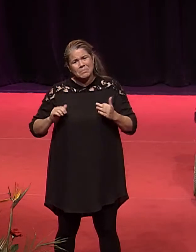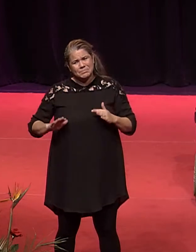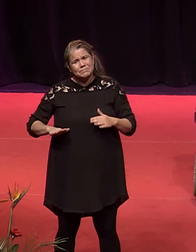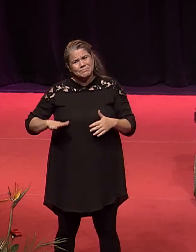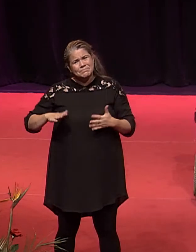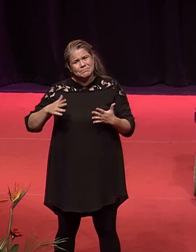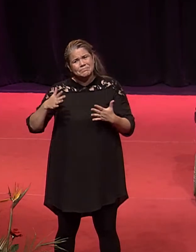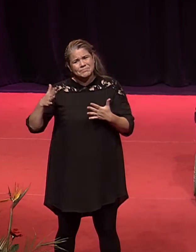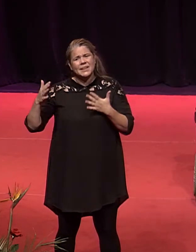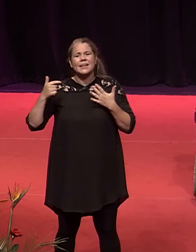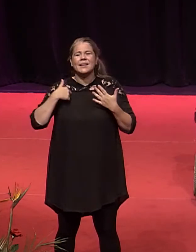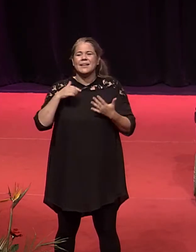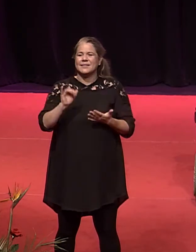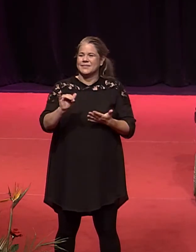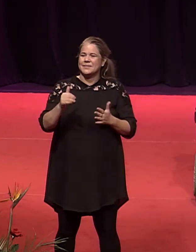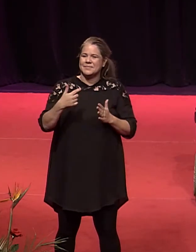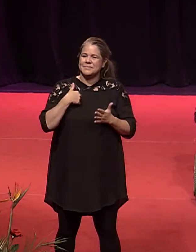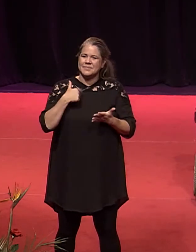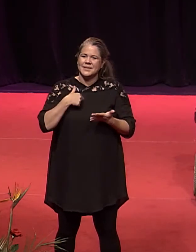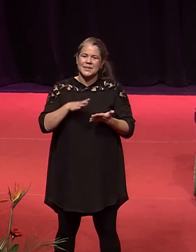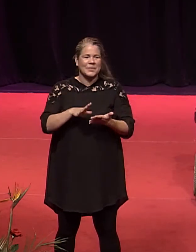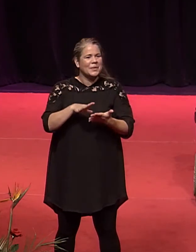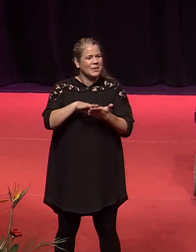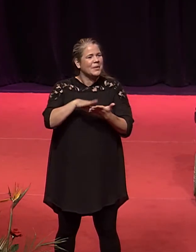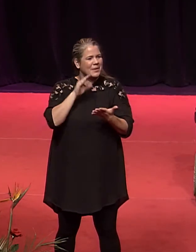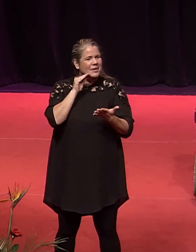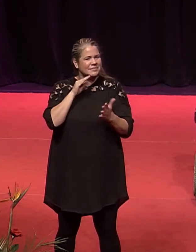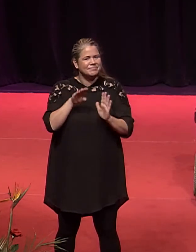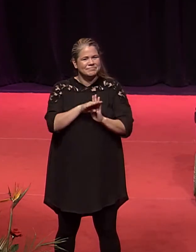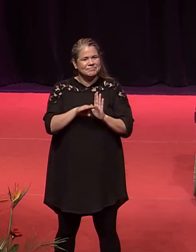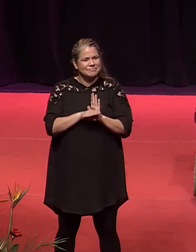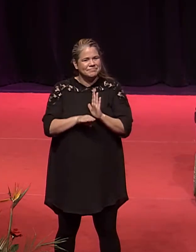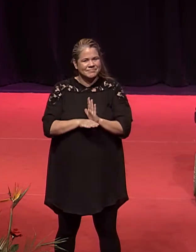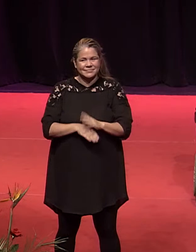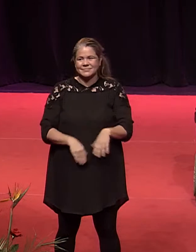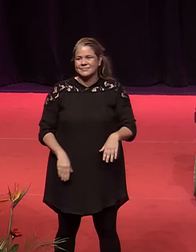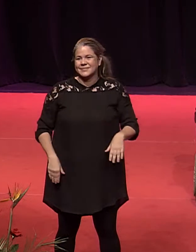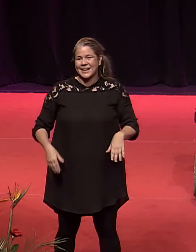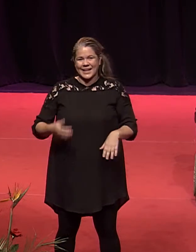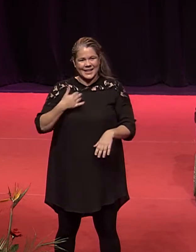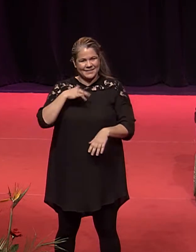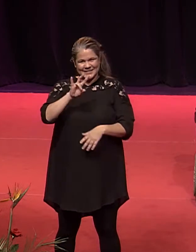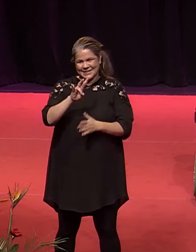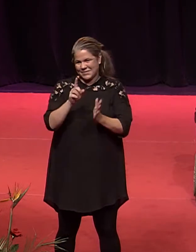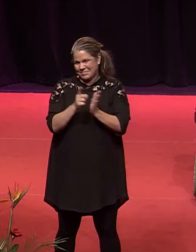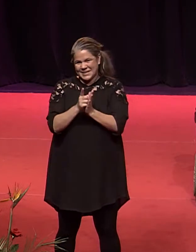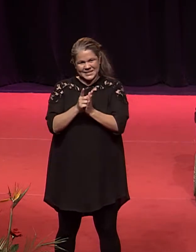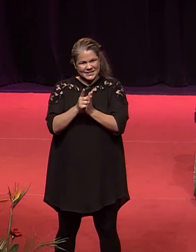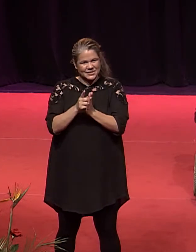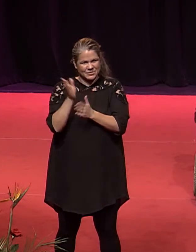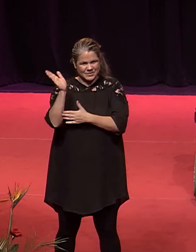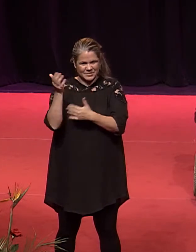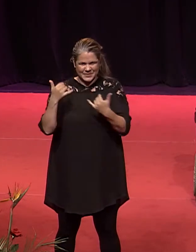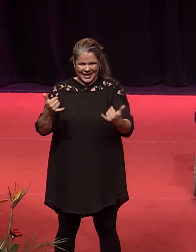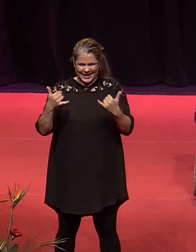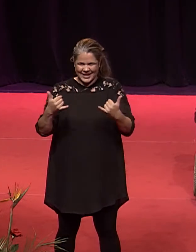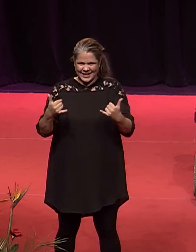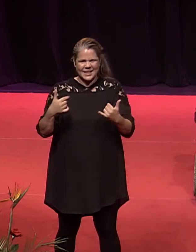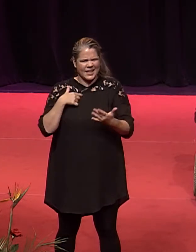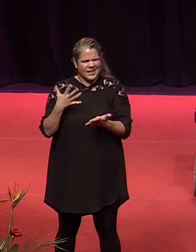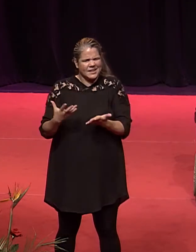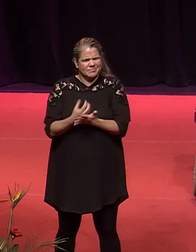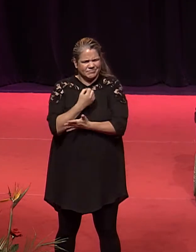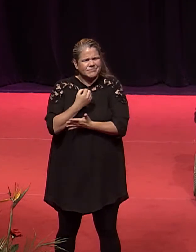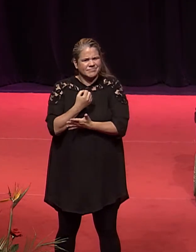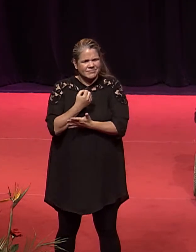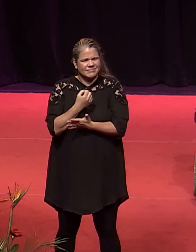have learned a little something along the way. I have 7 minutes with you today, and I'm going to try to make them count. And I'm going to